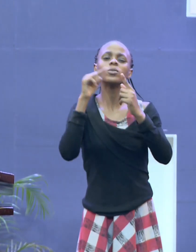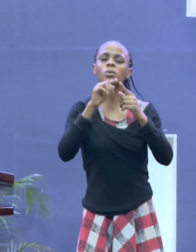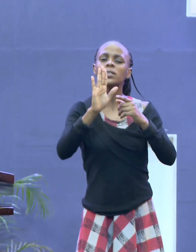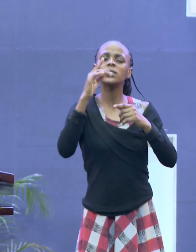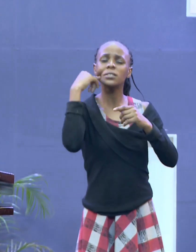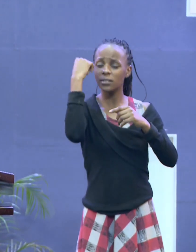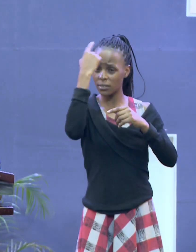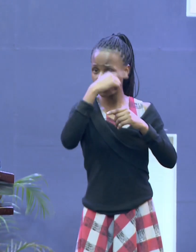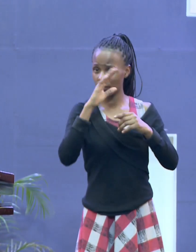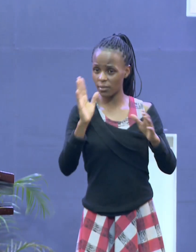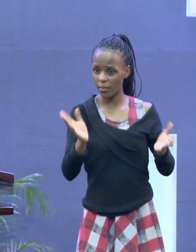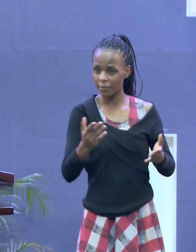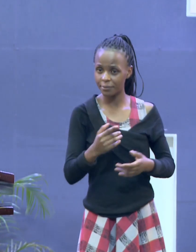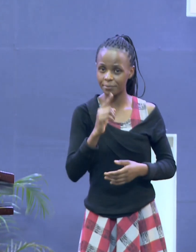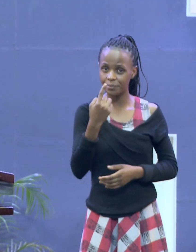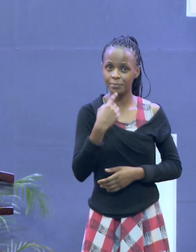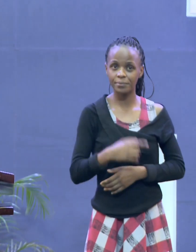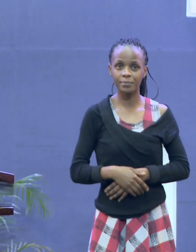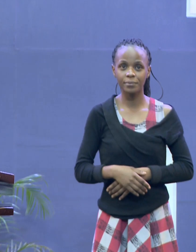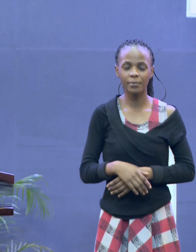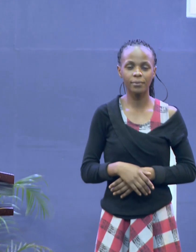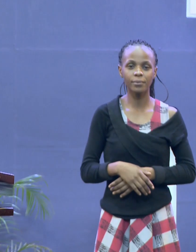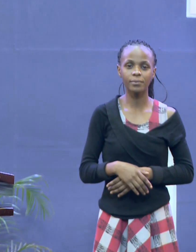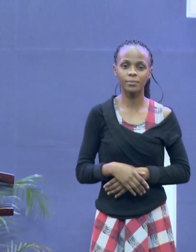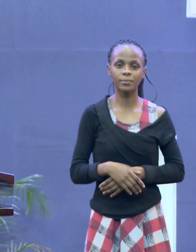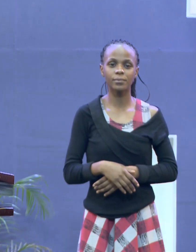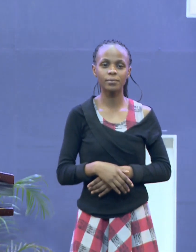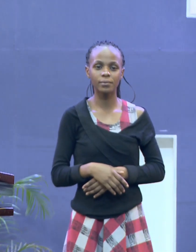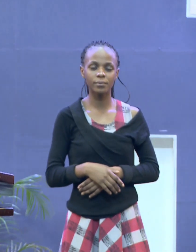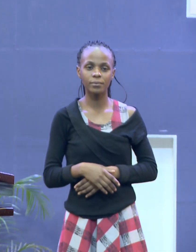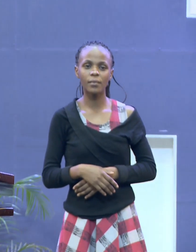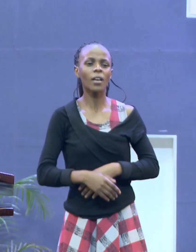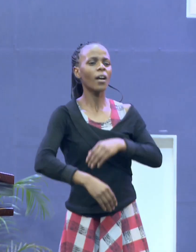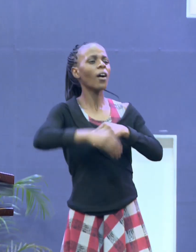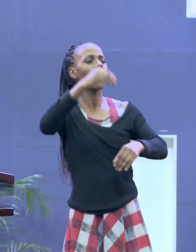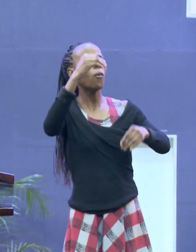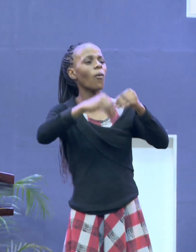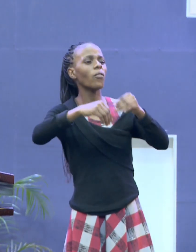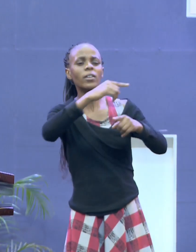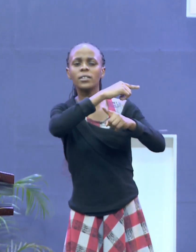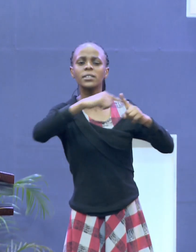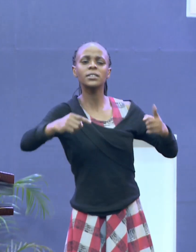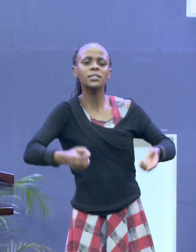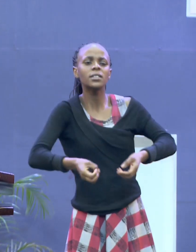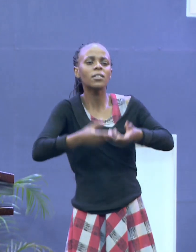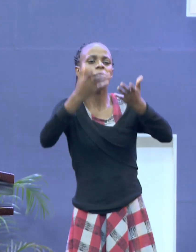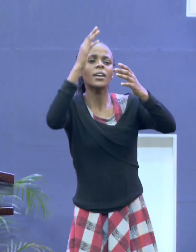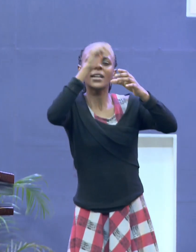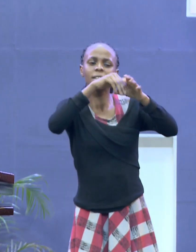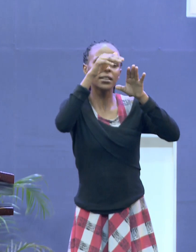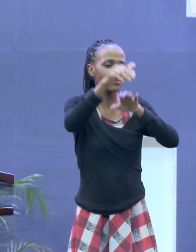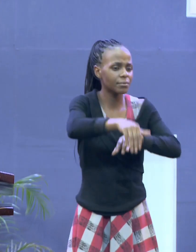maaso ge. Number 1. Ekisoka. Offering sacrifices in gardens. Ngabasalira saddaka mu